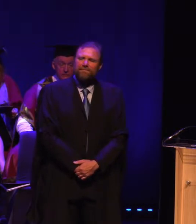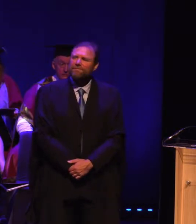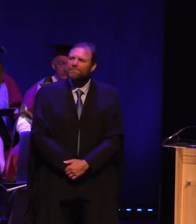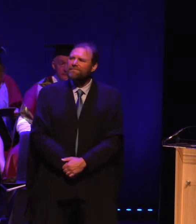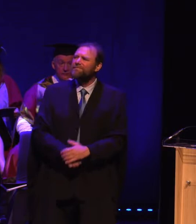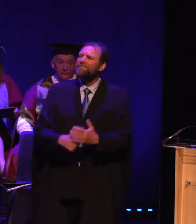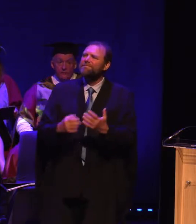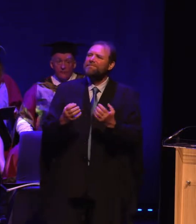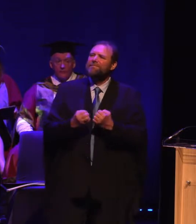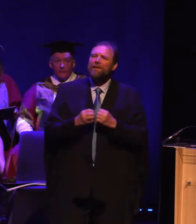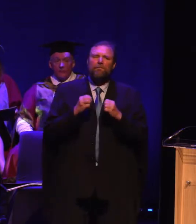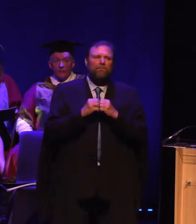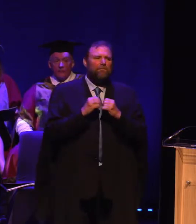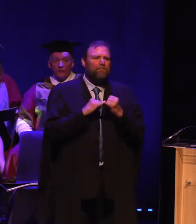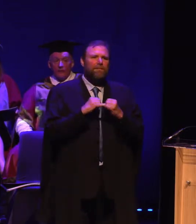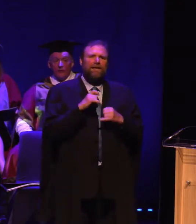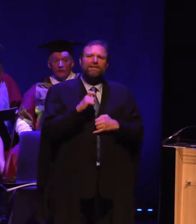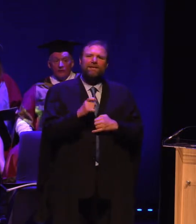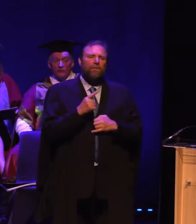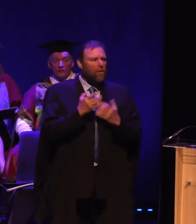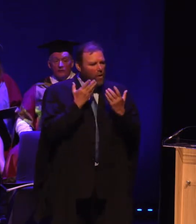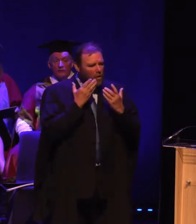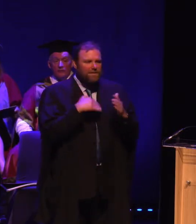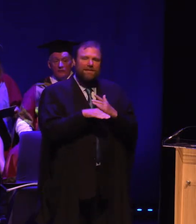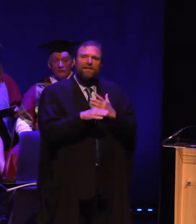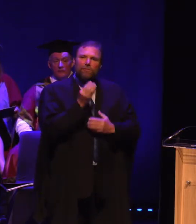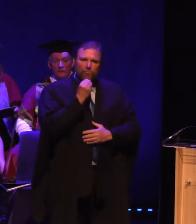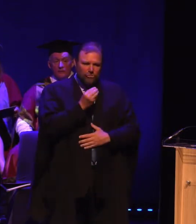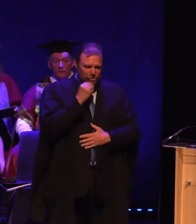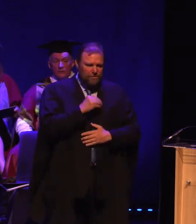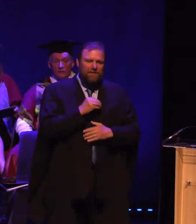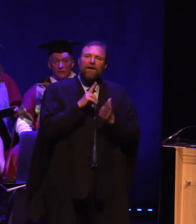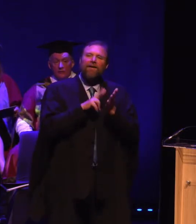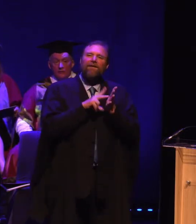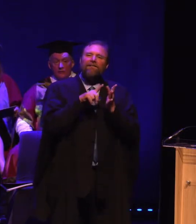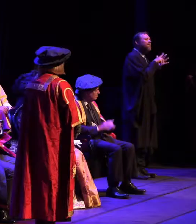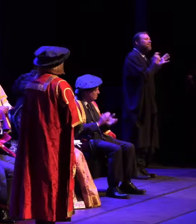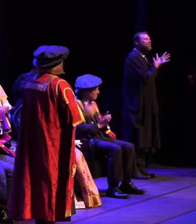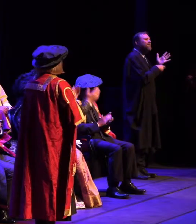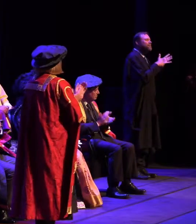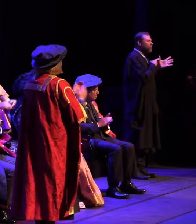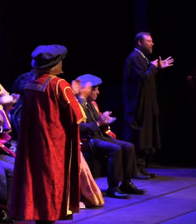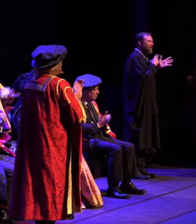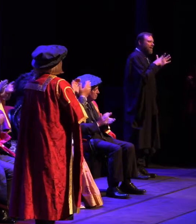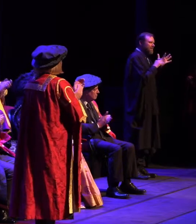Receiving Bachelor of Science with Honours in Nutrition, Victoria Evans.